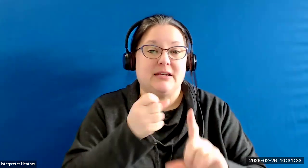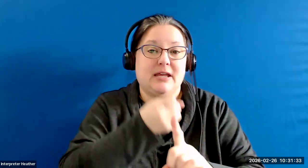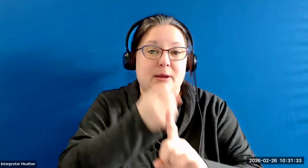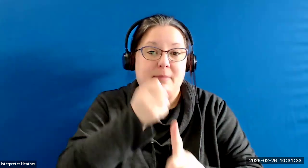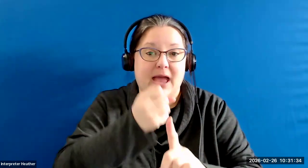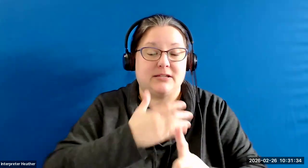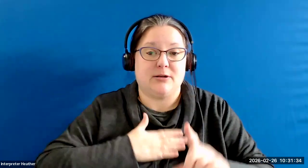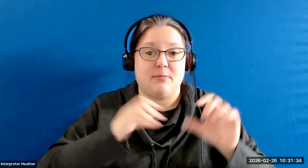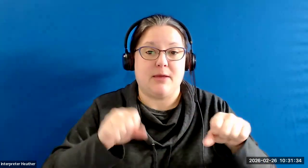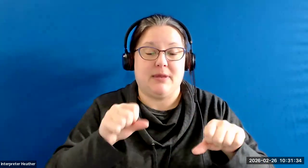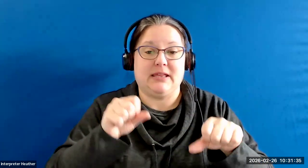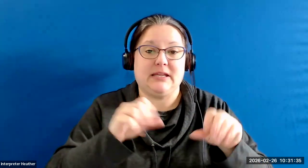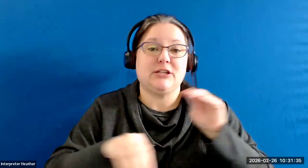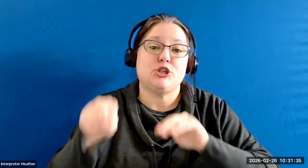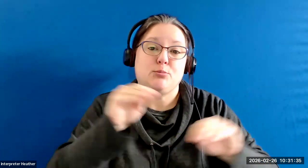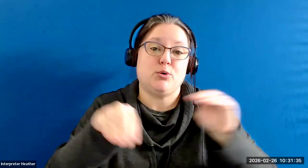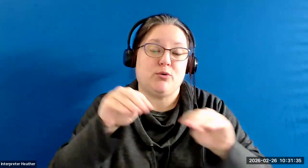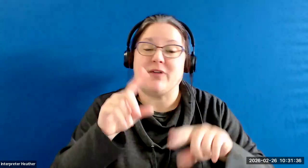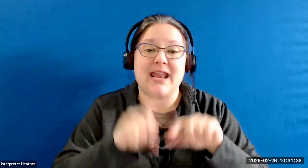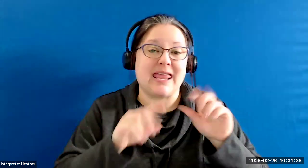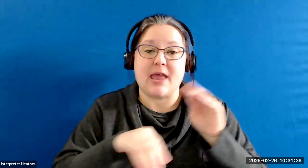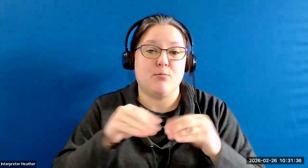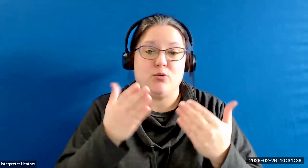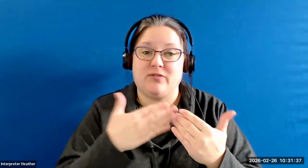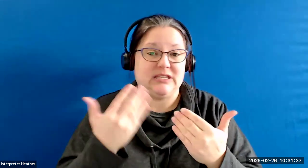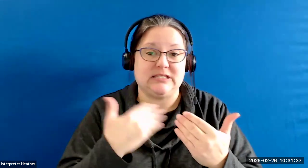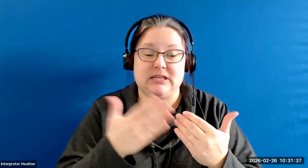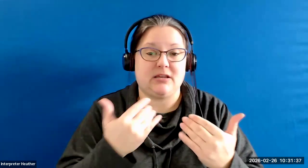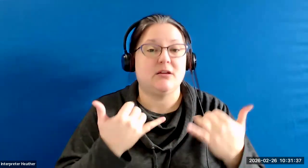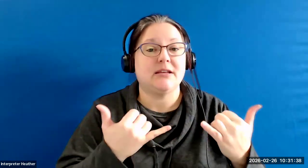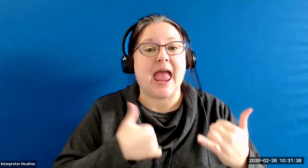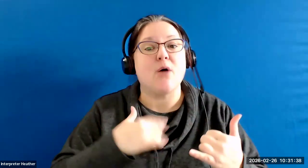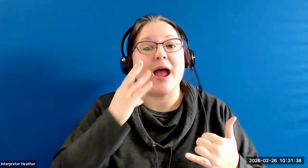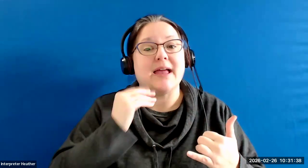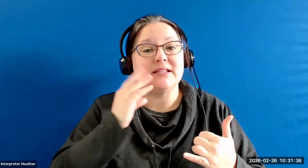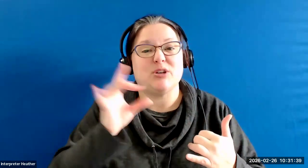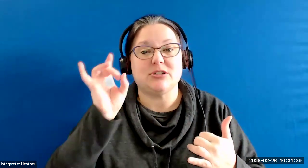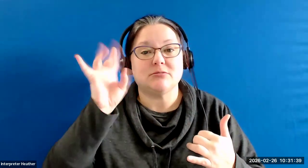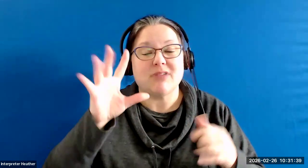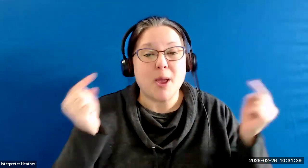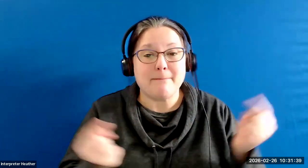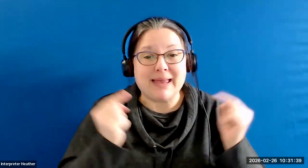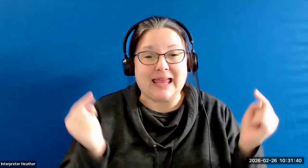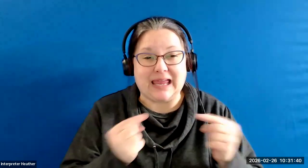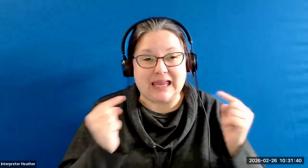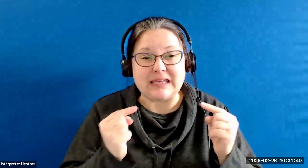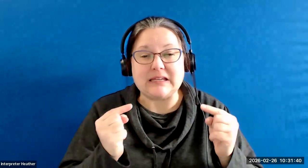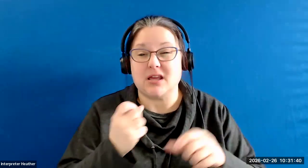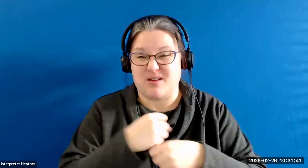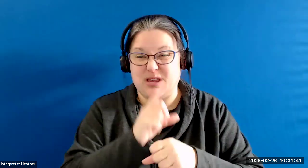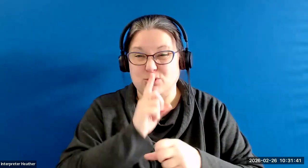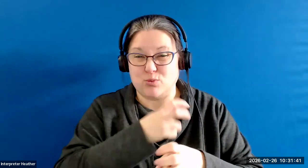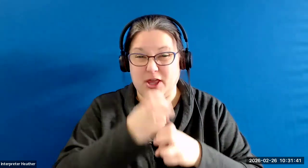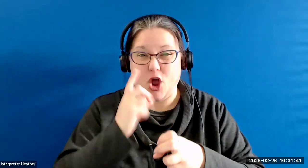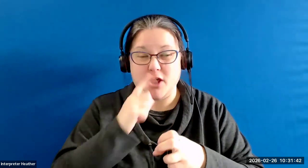ability to move around the world with ease. So now I experience chronic pain that makes it hard for me to